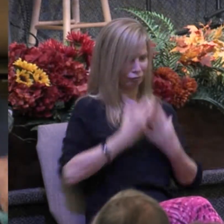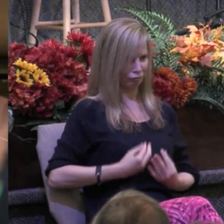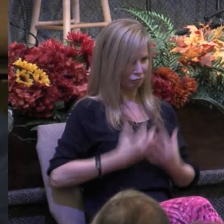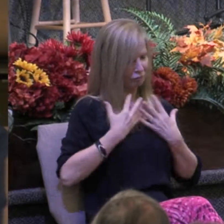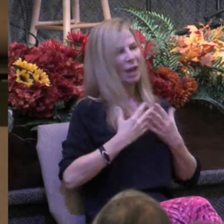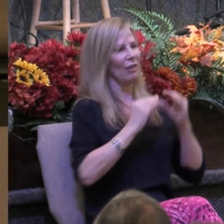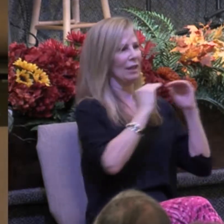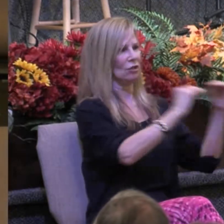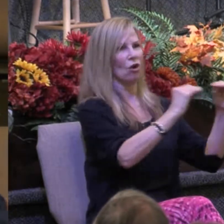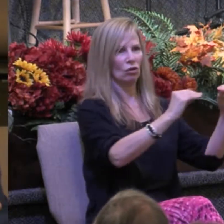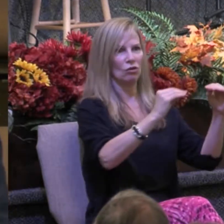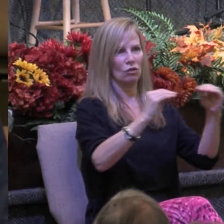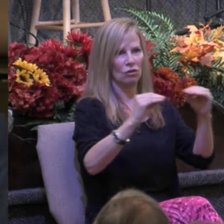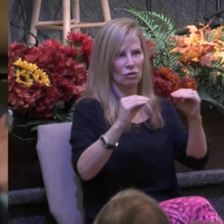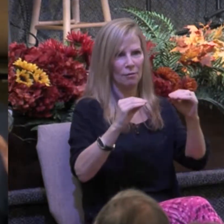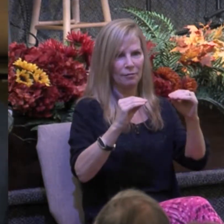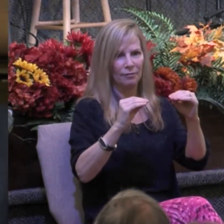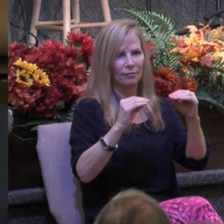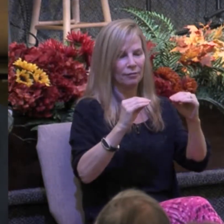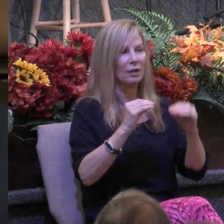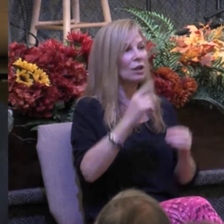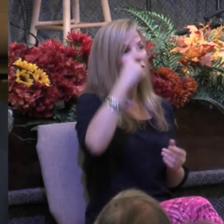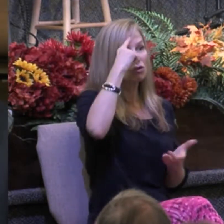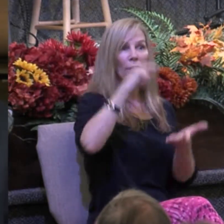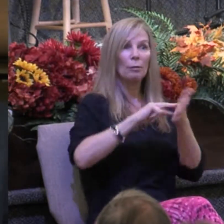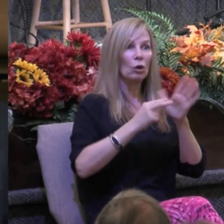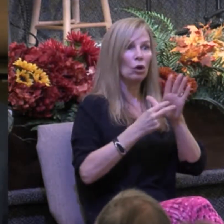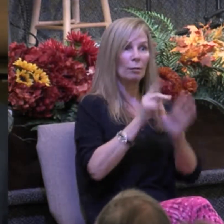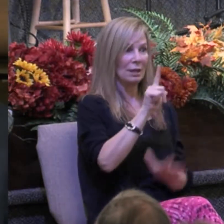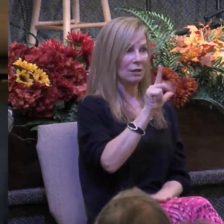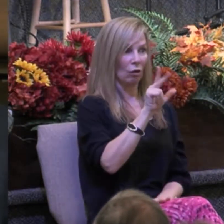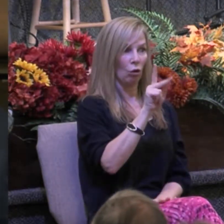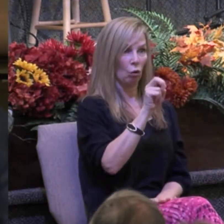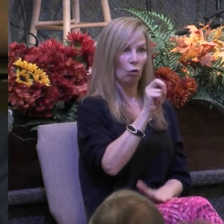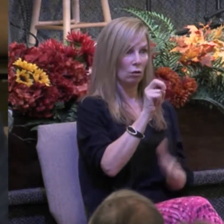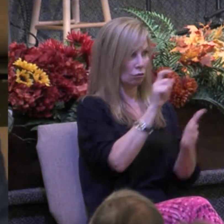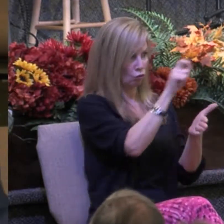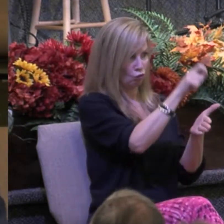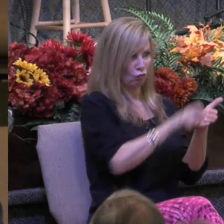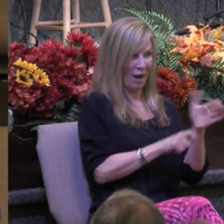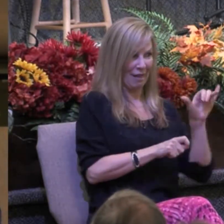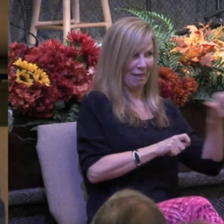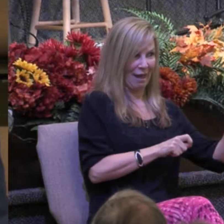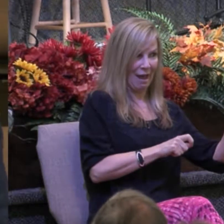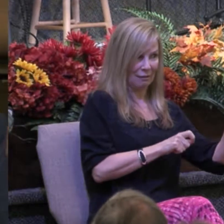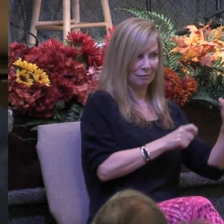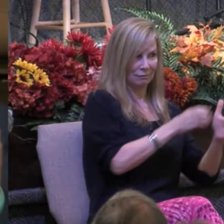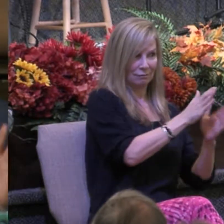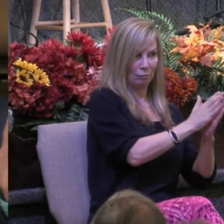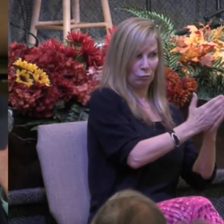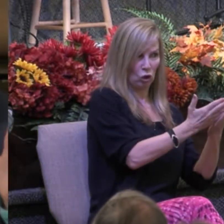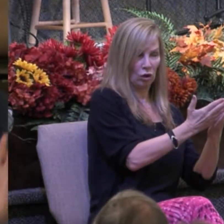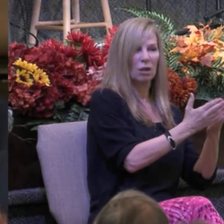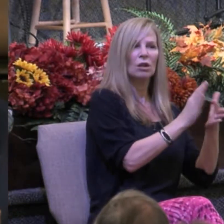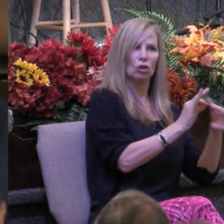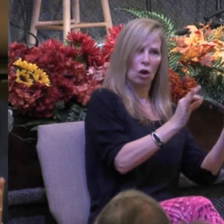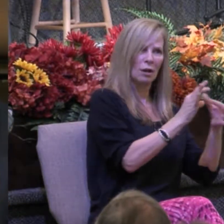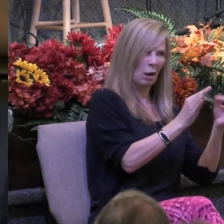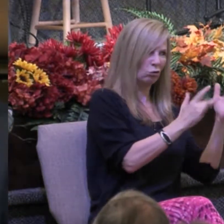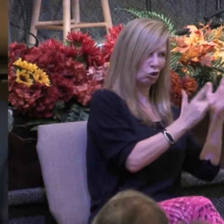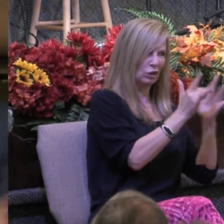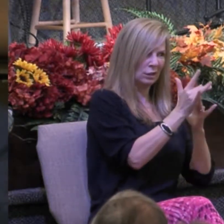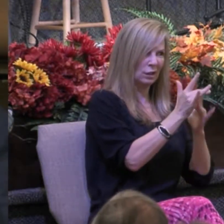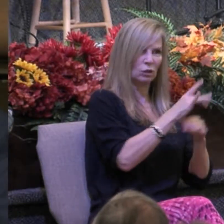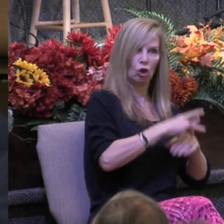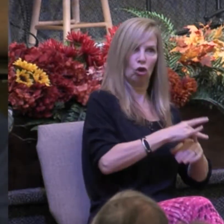Christ's earthly ministry as all that Jesus began to do and teach indicates that this second